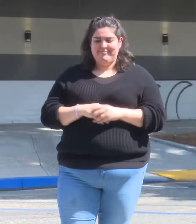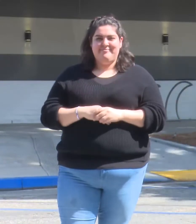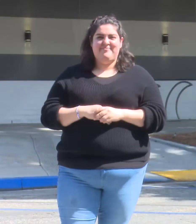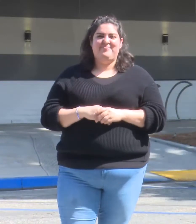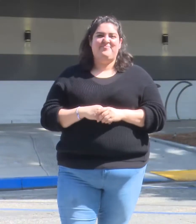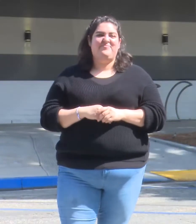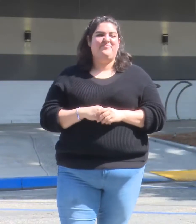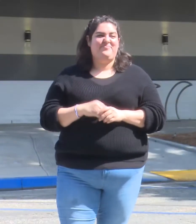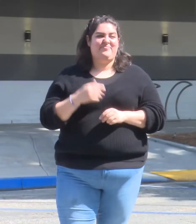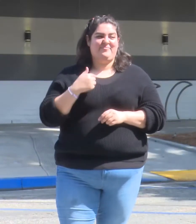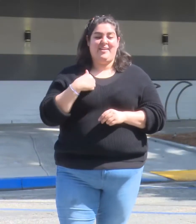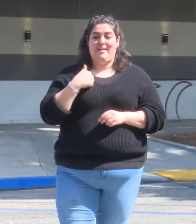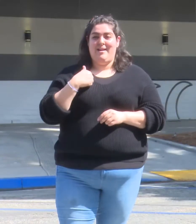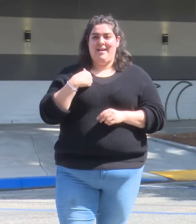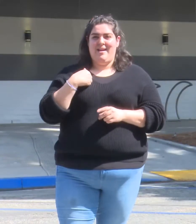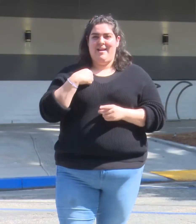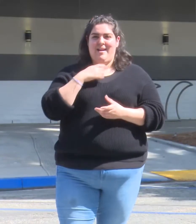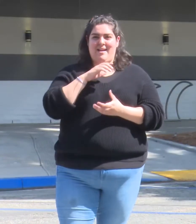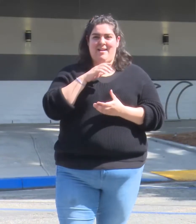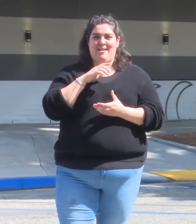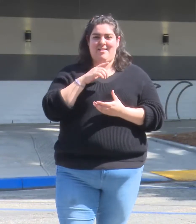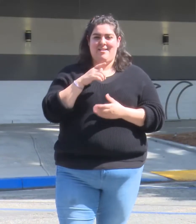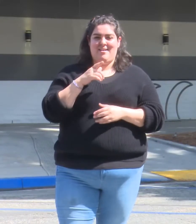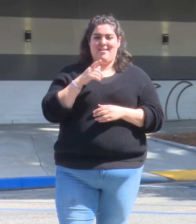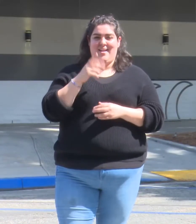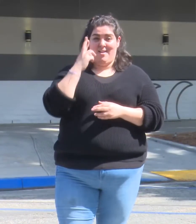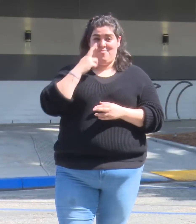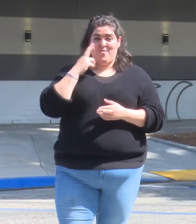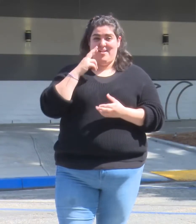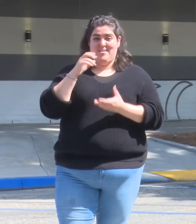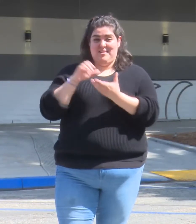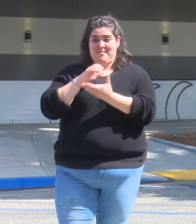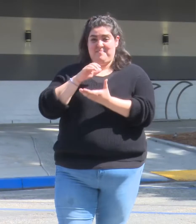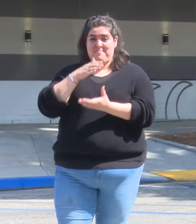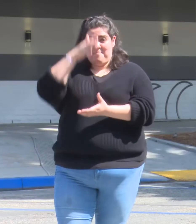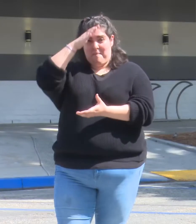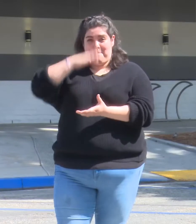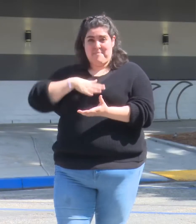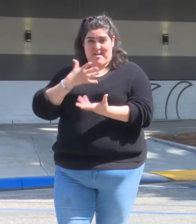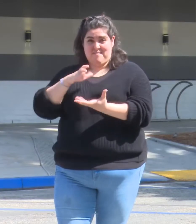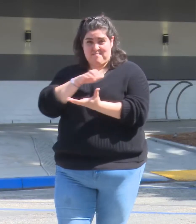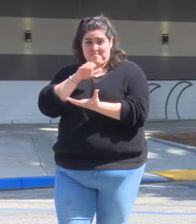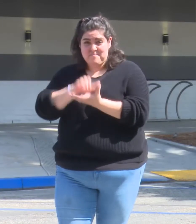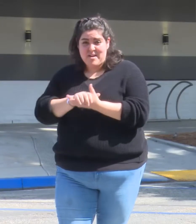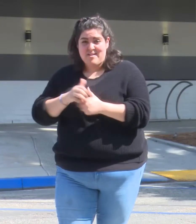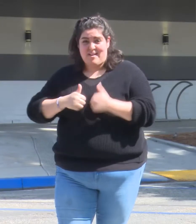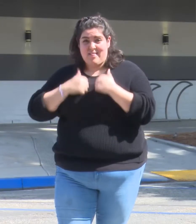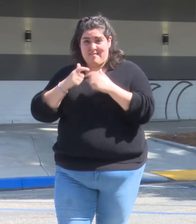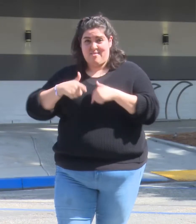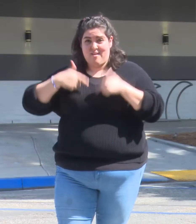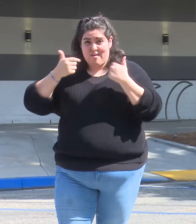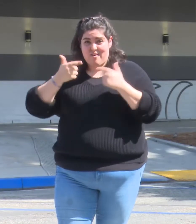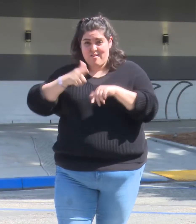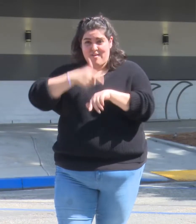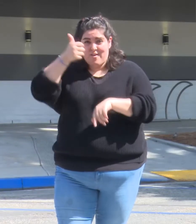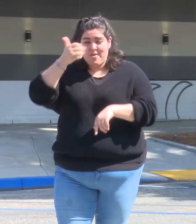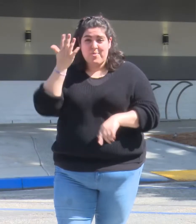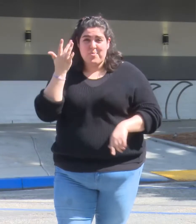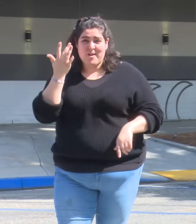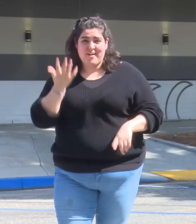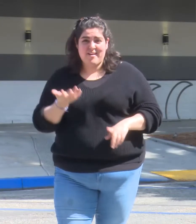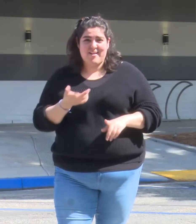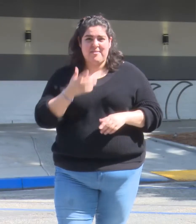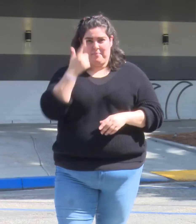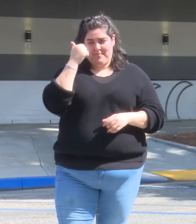You know, married men live longer than non-married men. It's about their wives. And believe